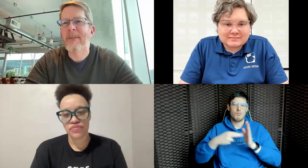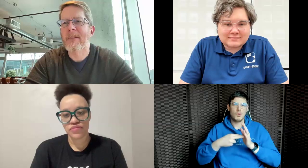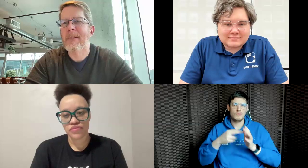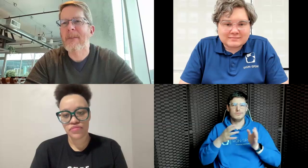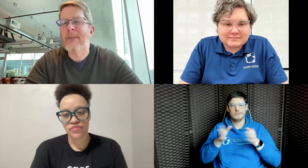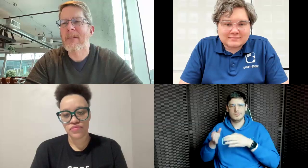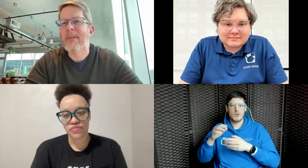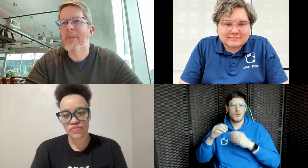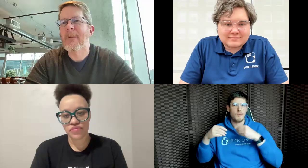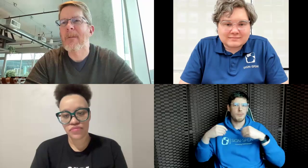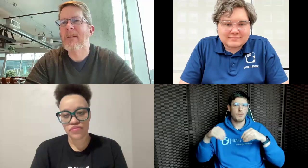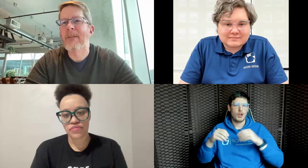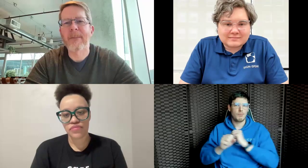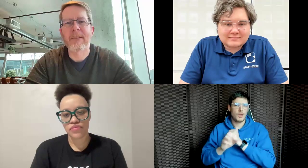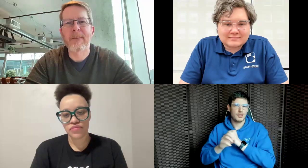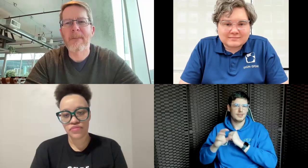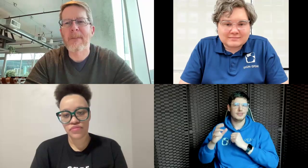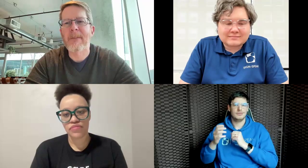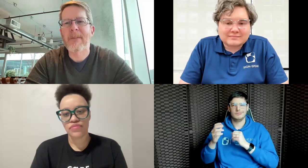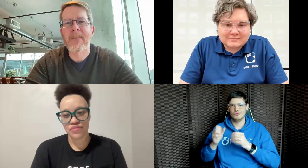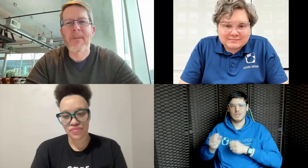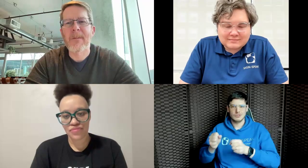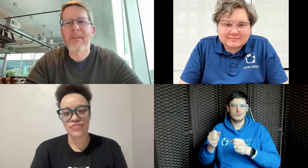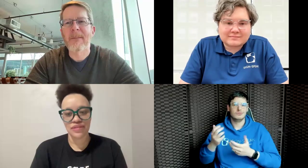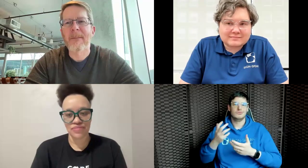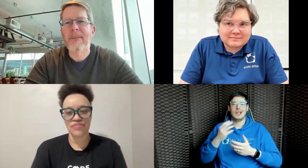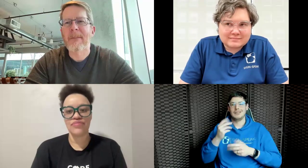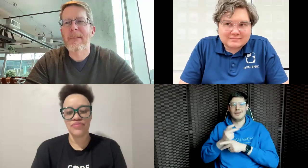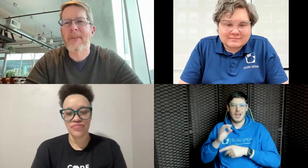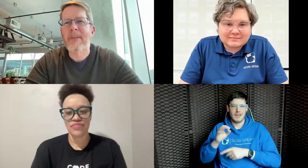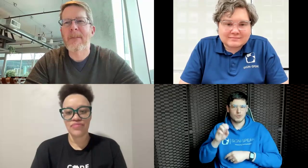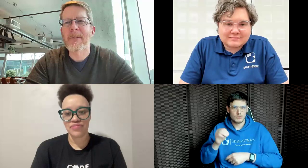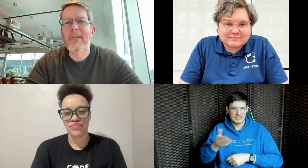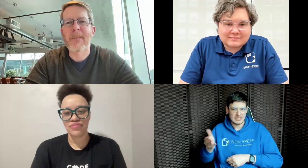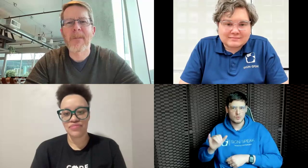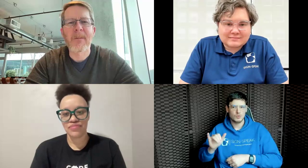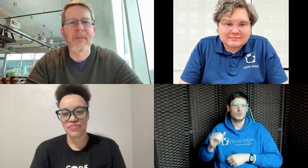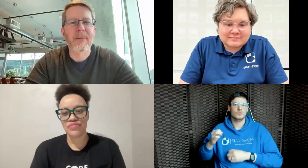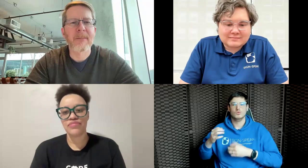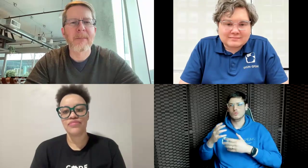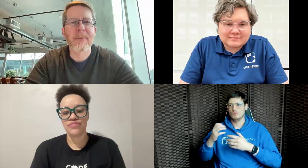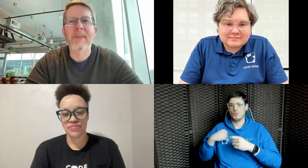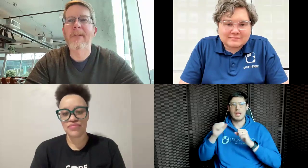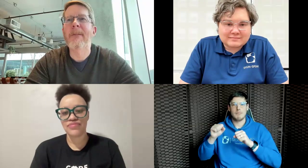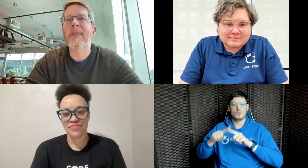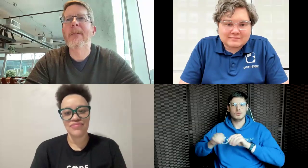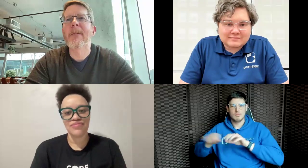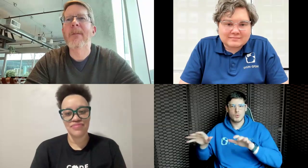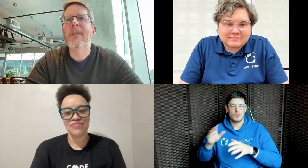as well. I also have a second role doing the marketing component, strategies behind that as